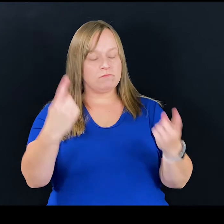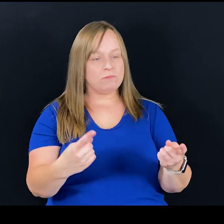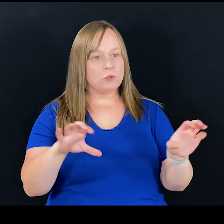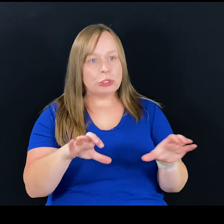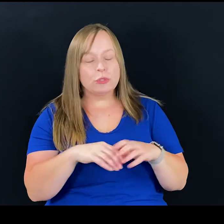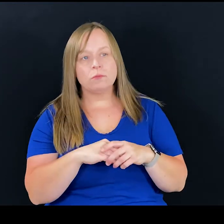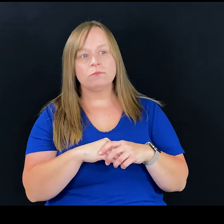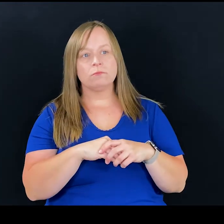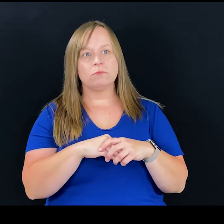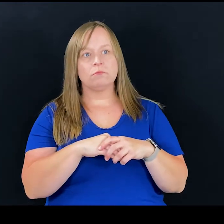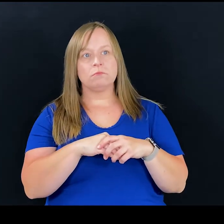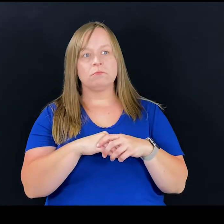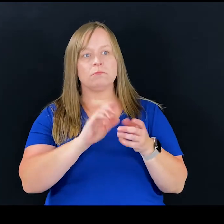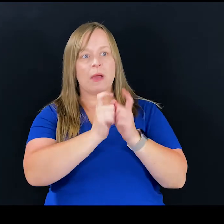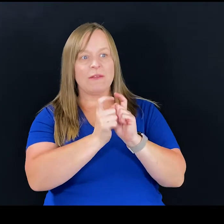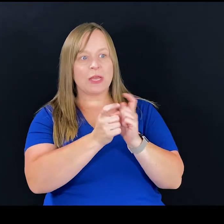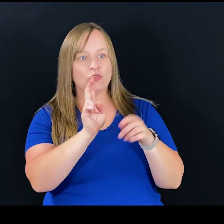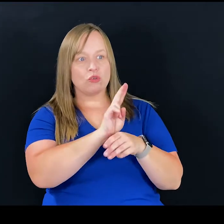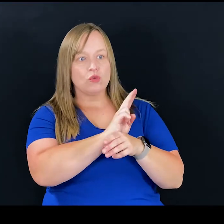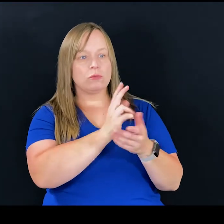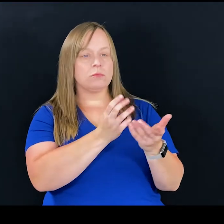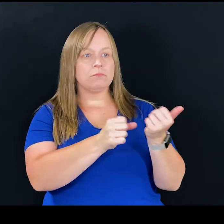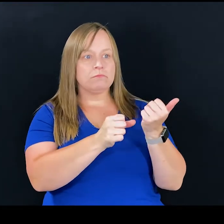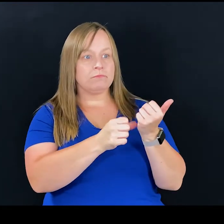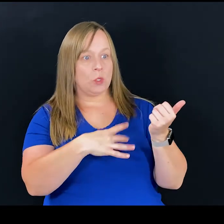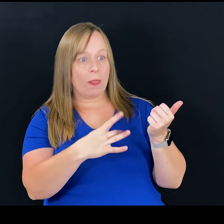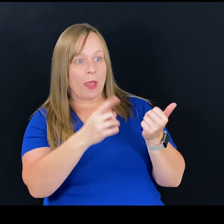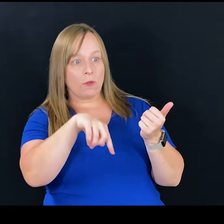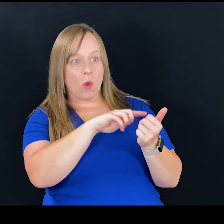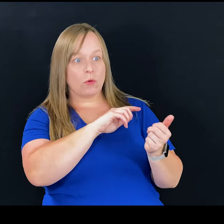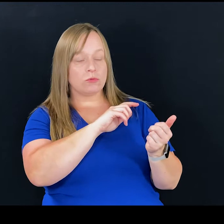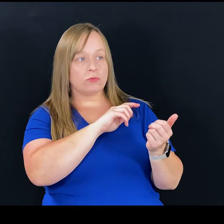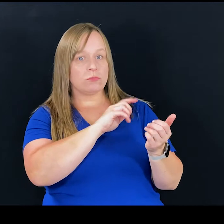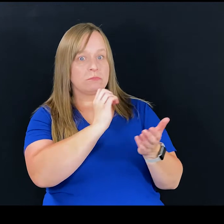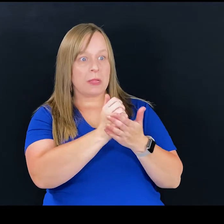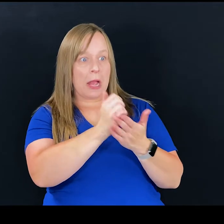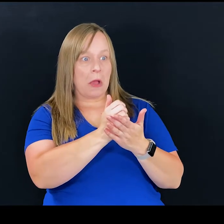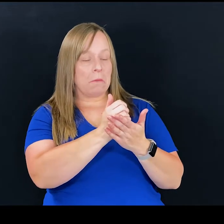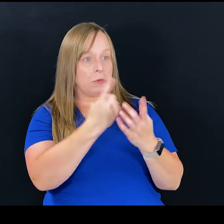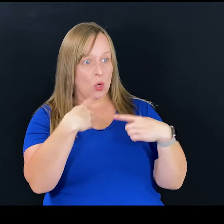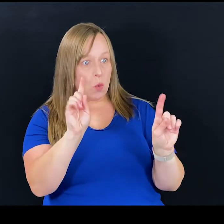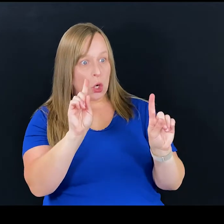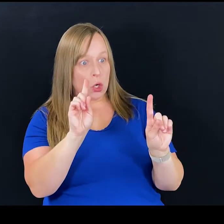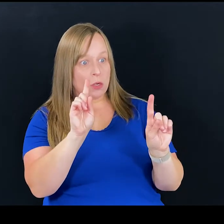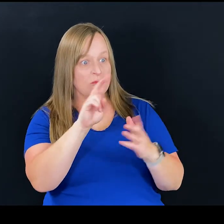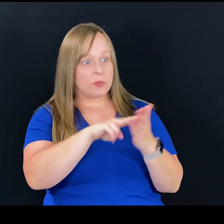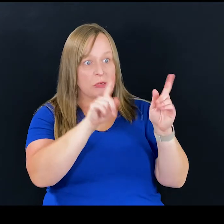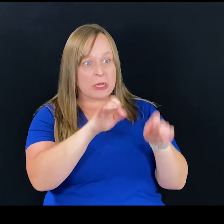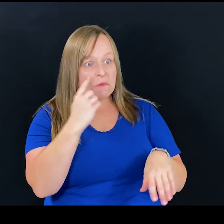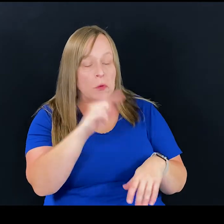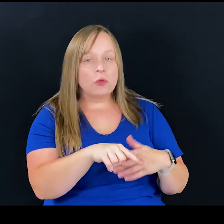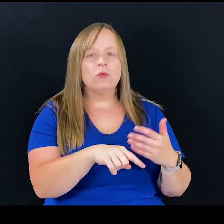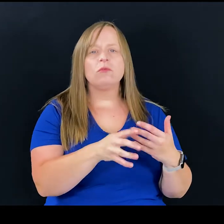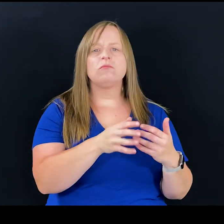this year? What did you do? What modifications did you use? Did you like those modifications? Did it work to have somebody